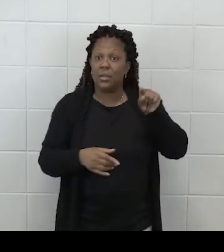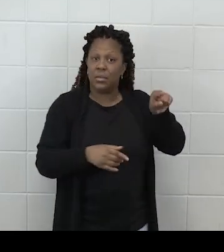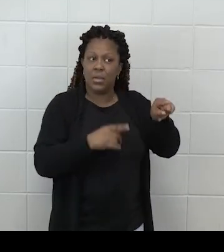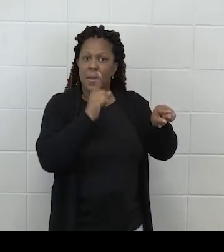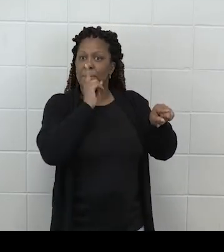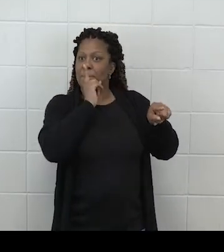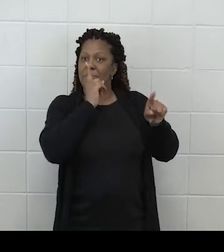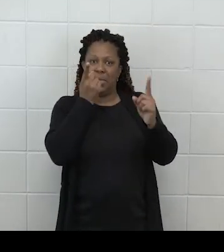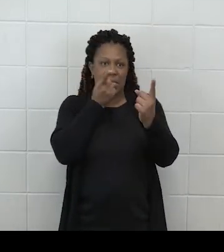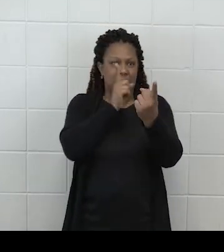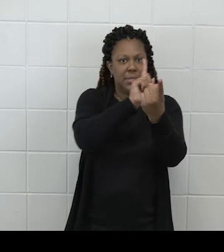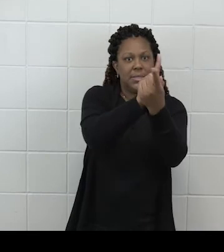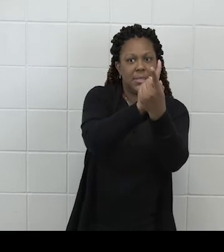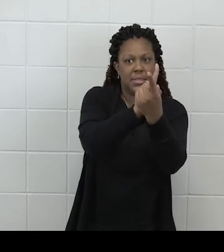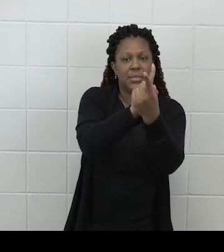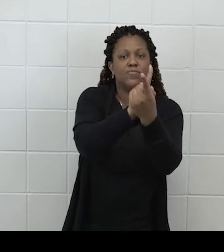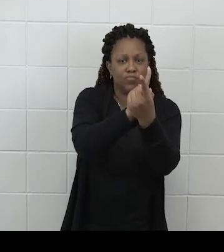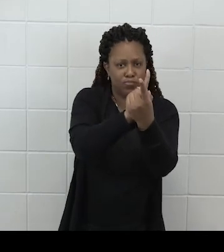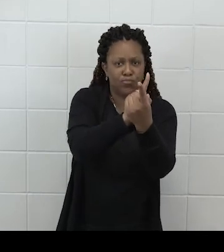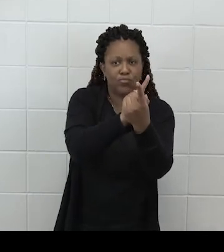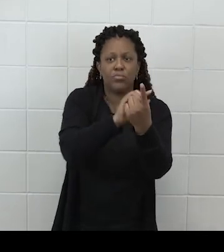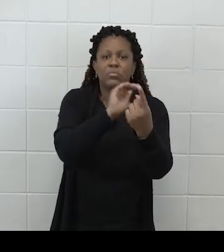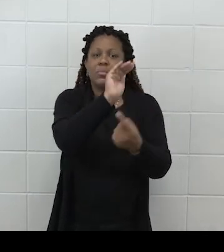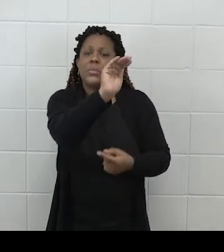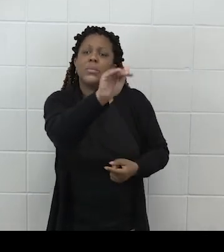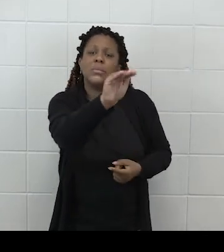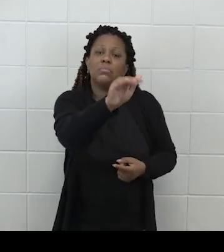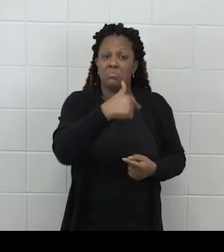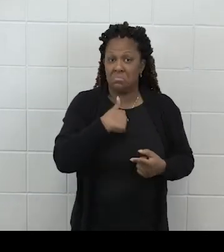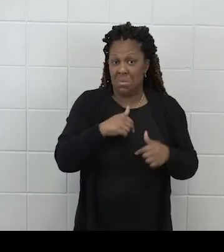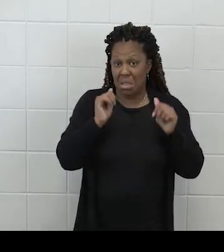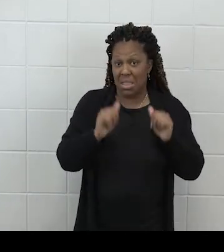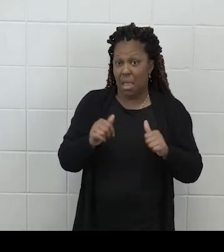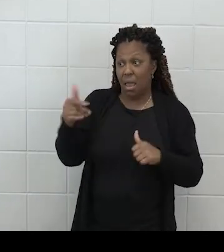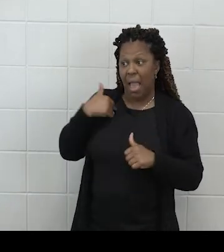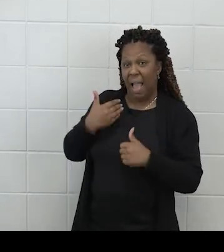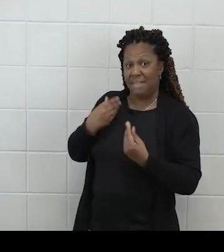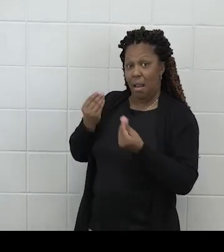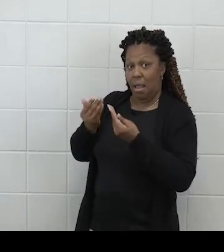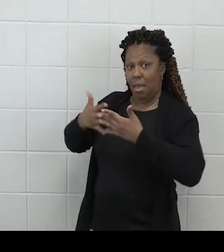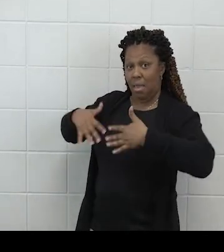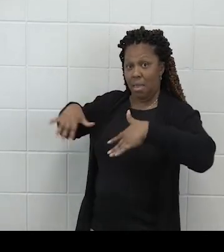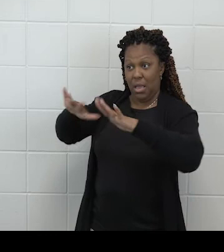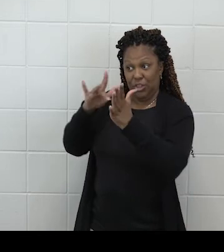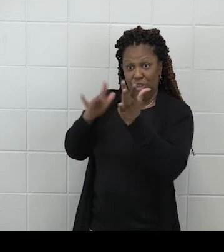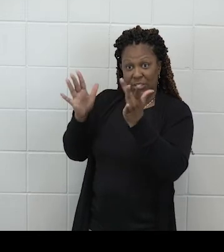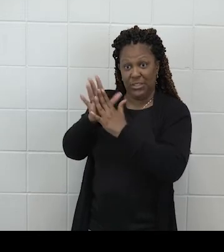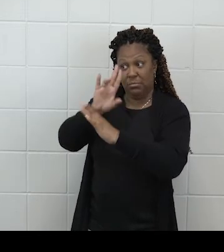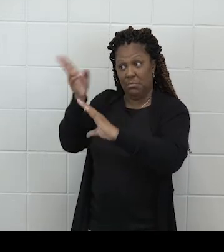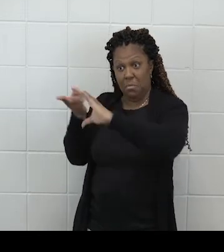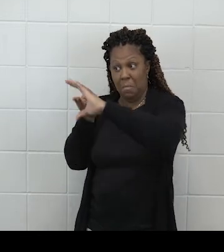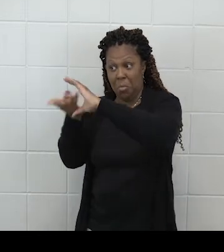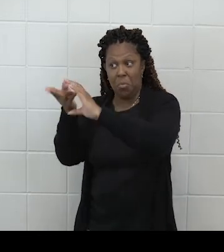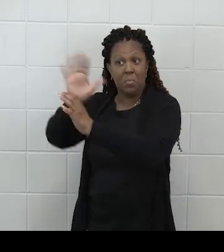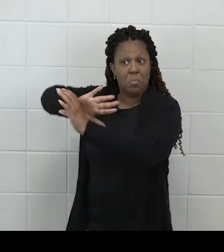this. Are you a secret believer? Do you hide your faith from your friends and your coworkers?